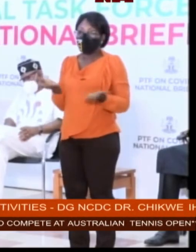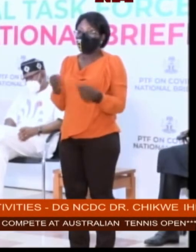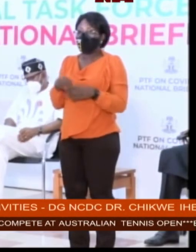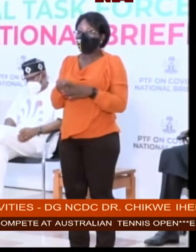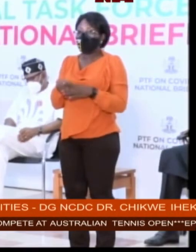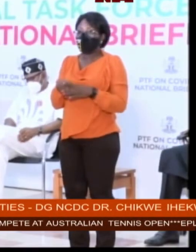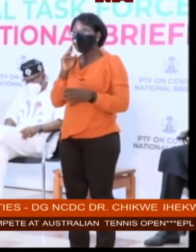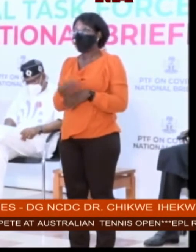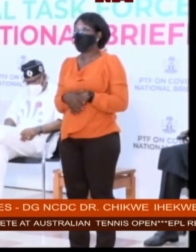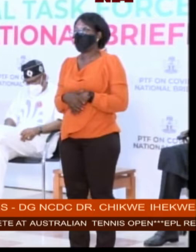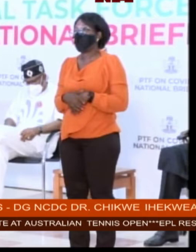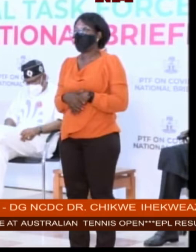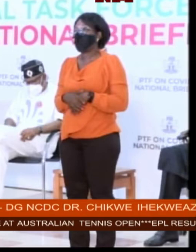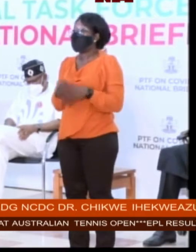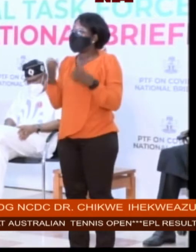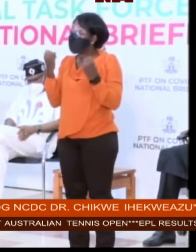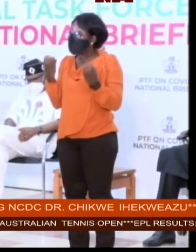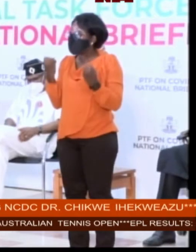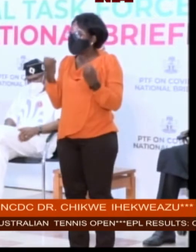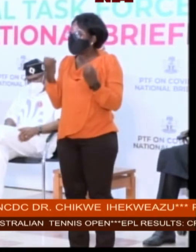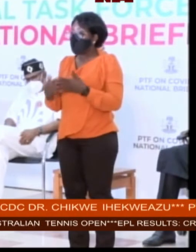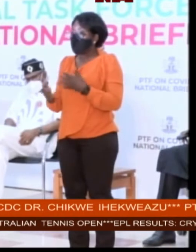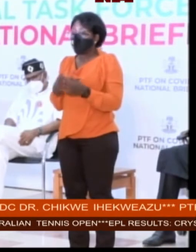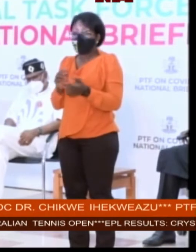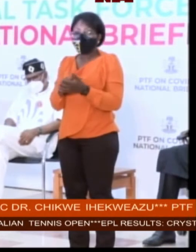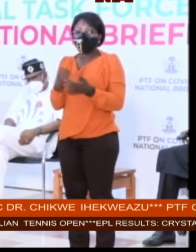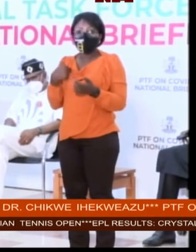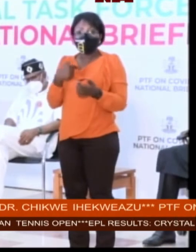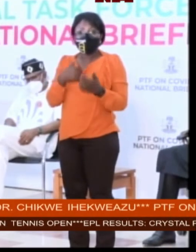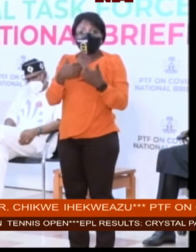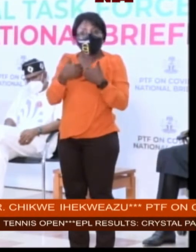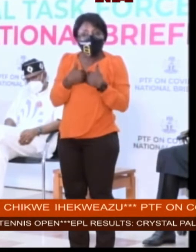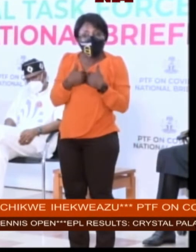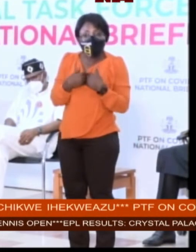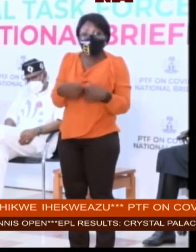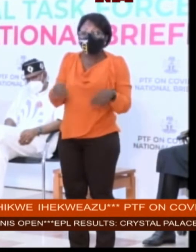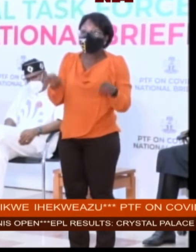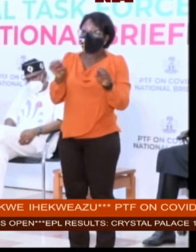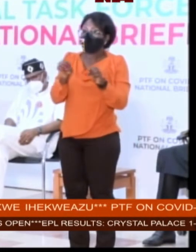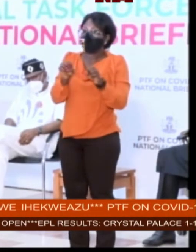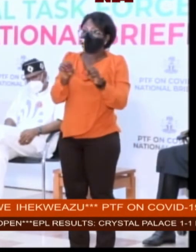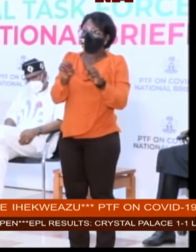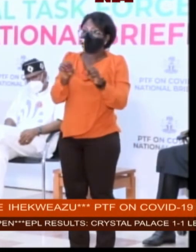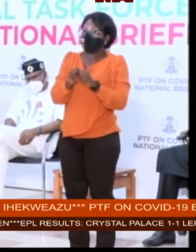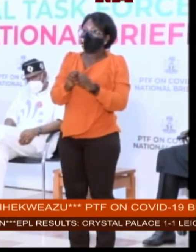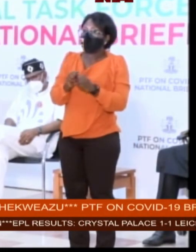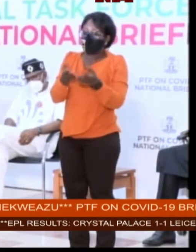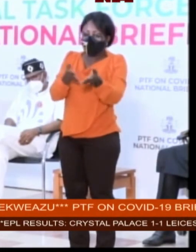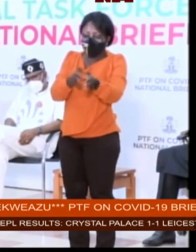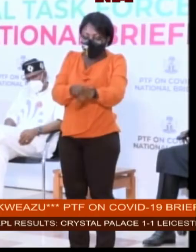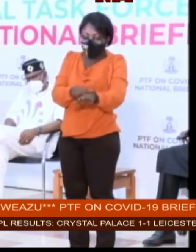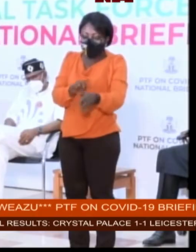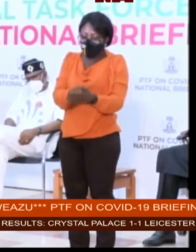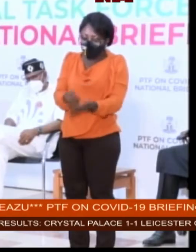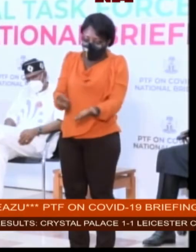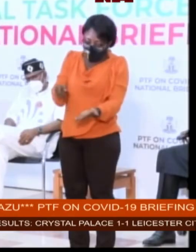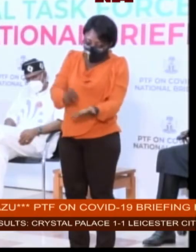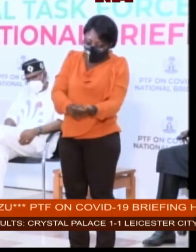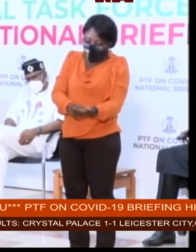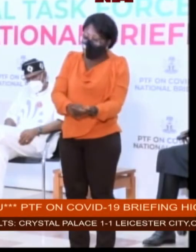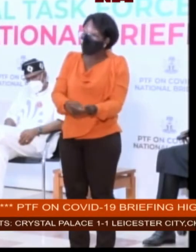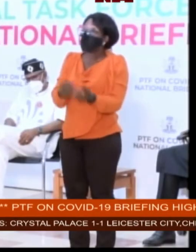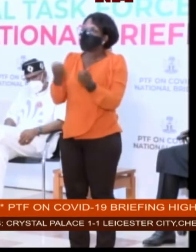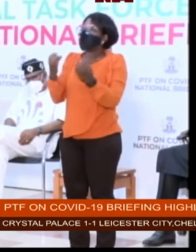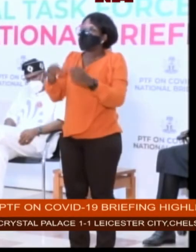world. A lot of cases that we are having, even the fatalities we are recording, many of